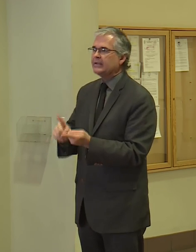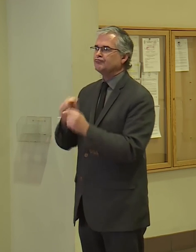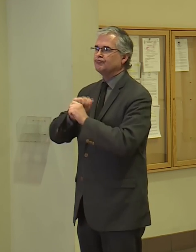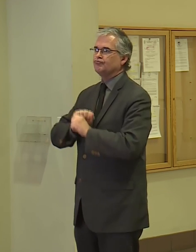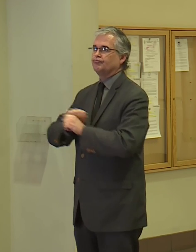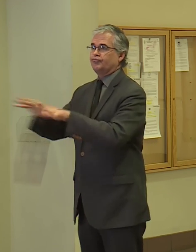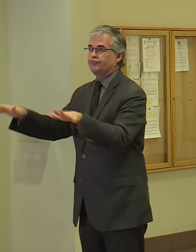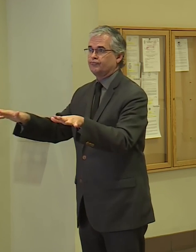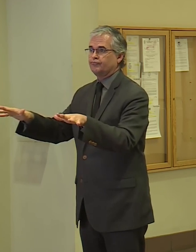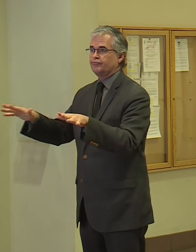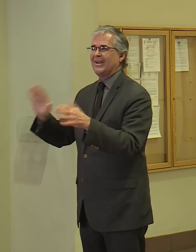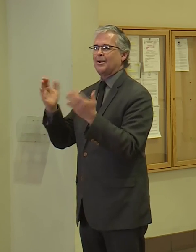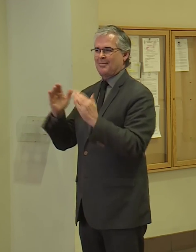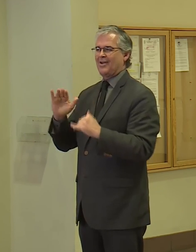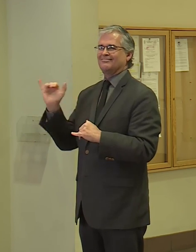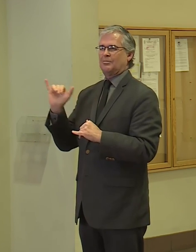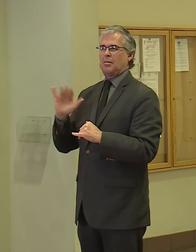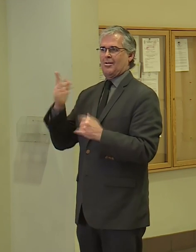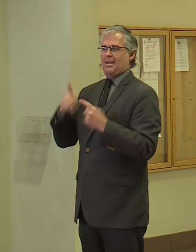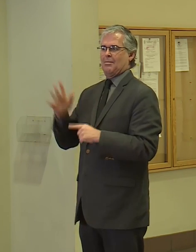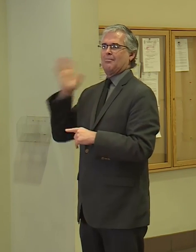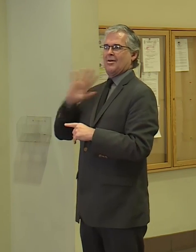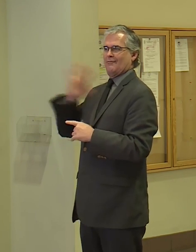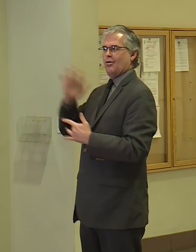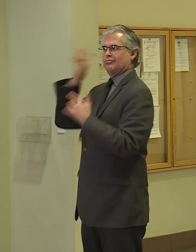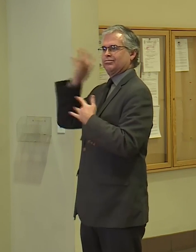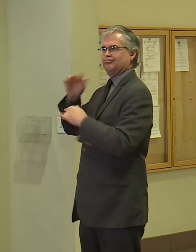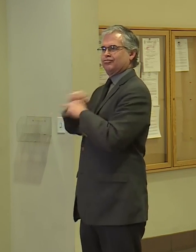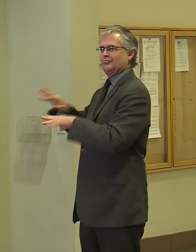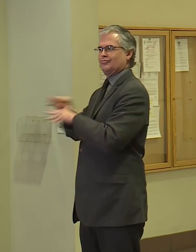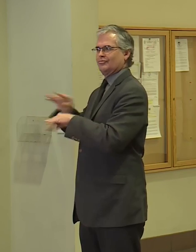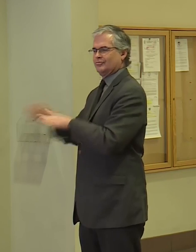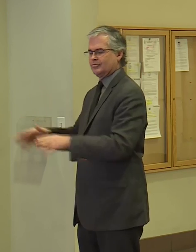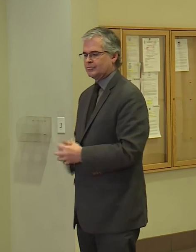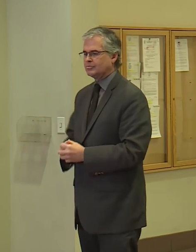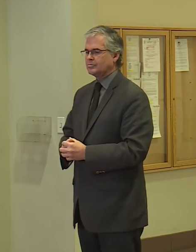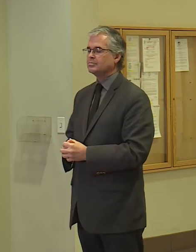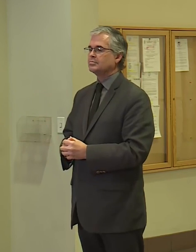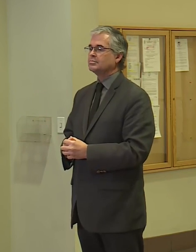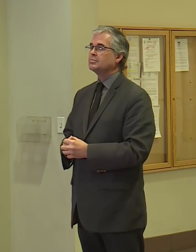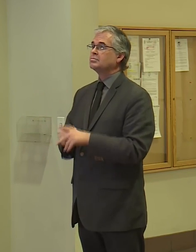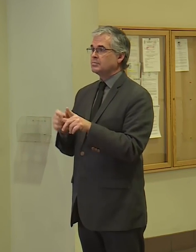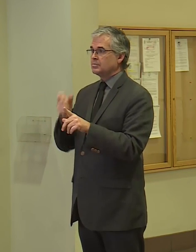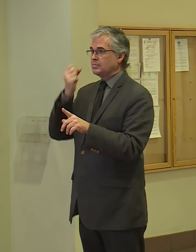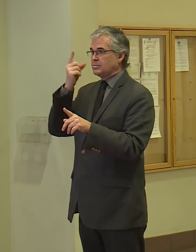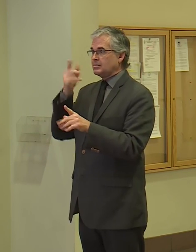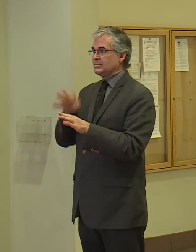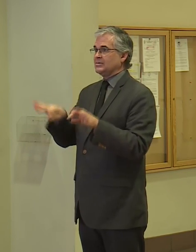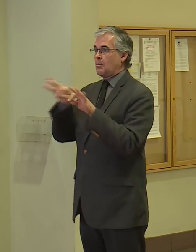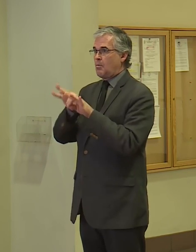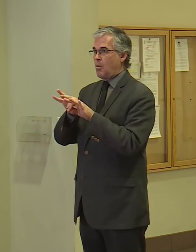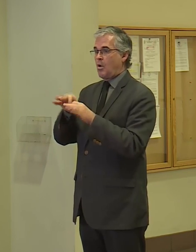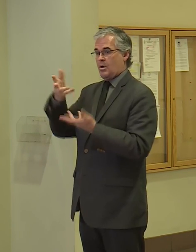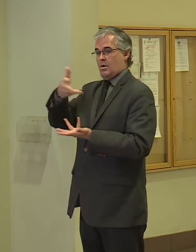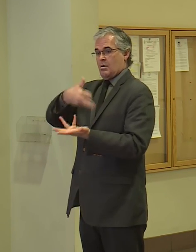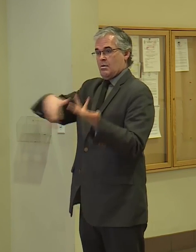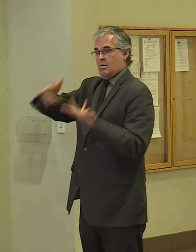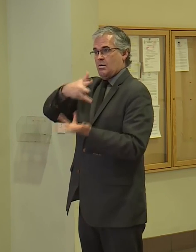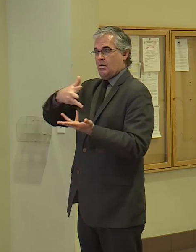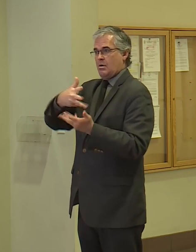pandemics all Nevadans must ensure that 6 feet of social distancing per person for non family